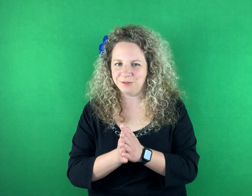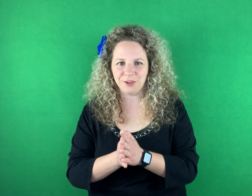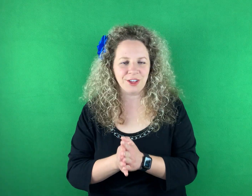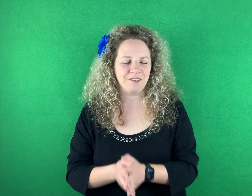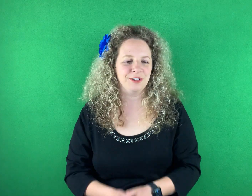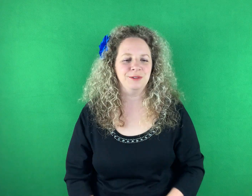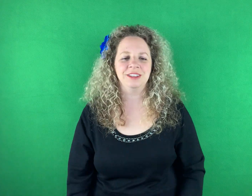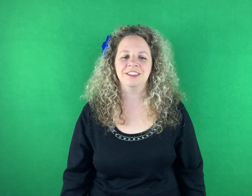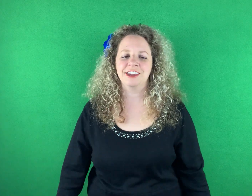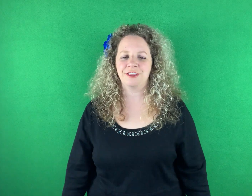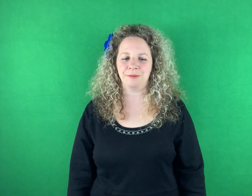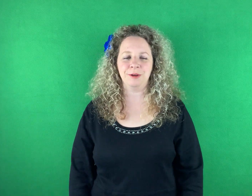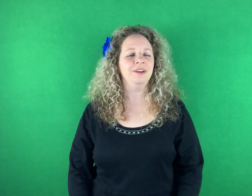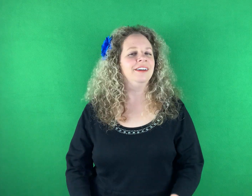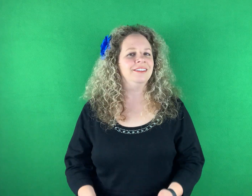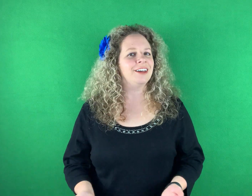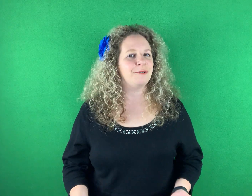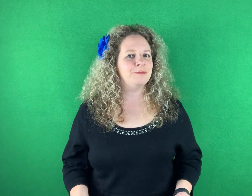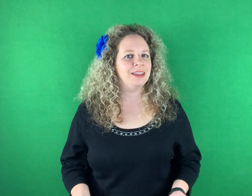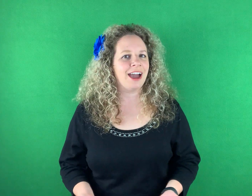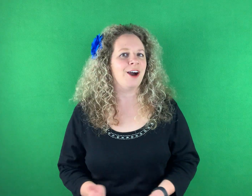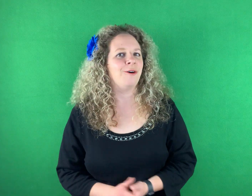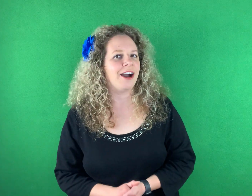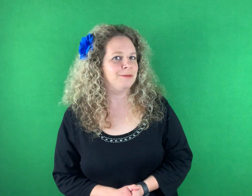for thought for you to think through. That would be how I would